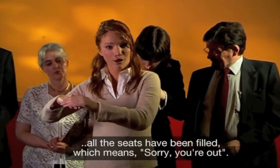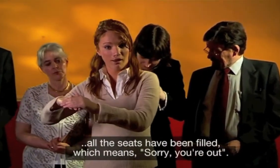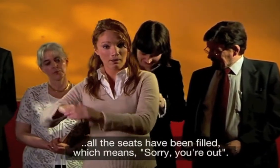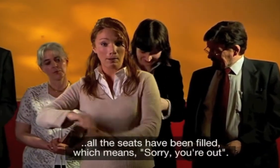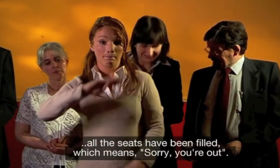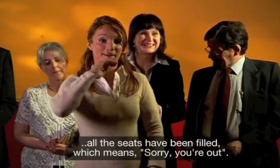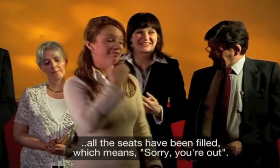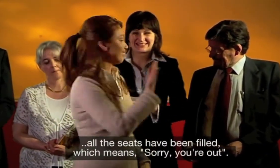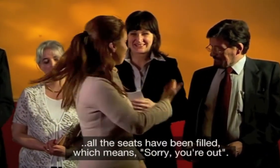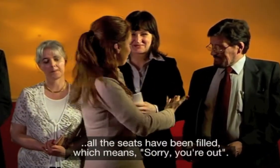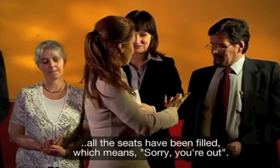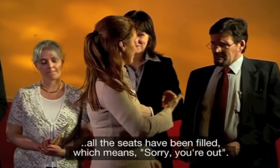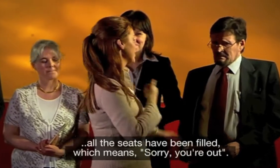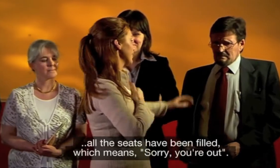sorry, you're out.